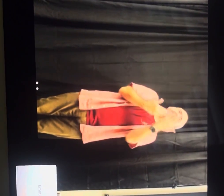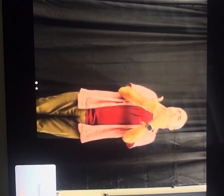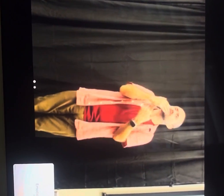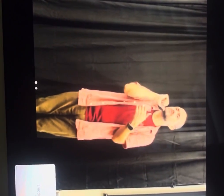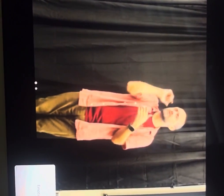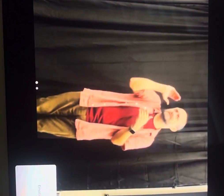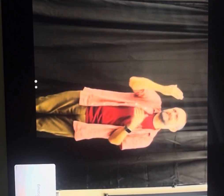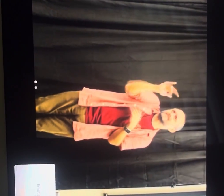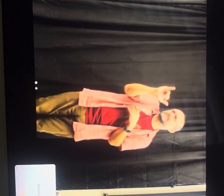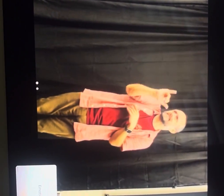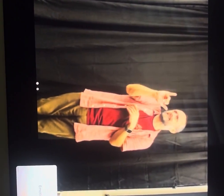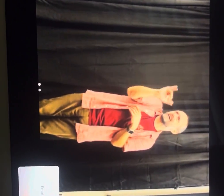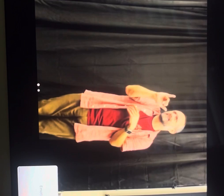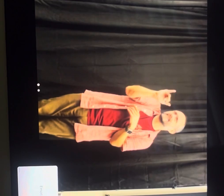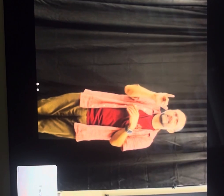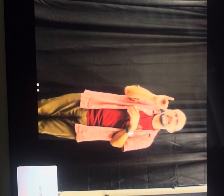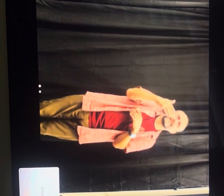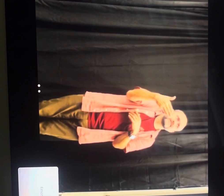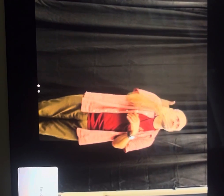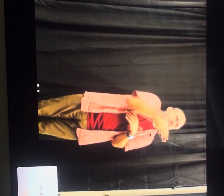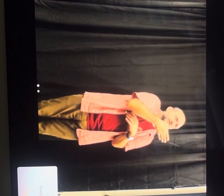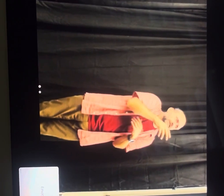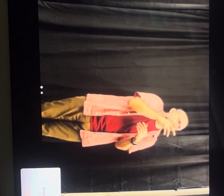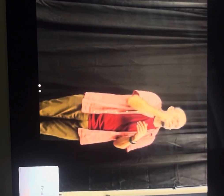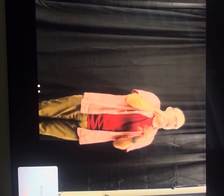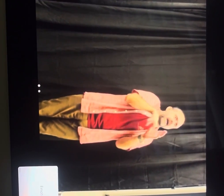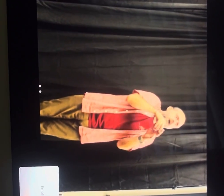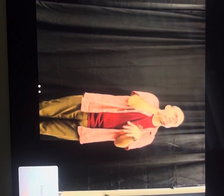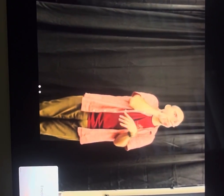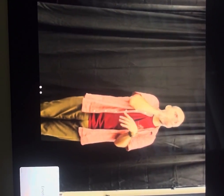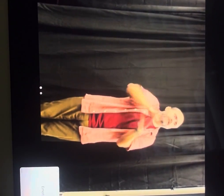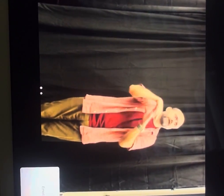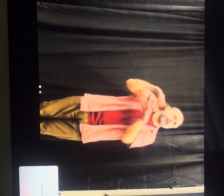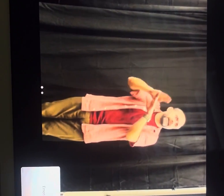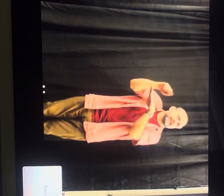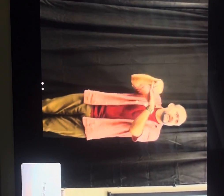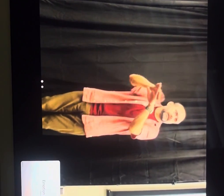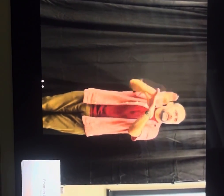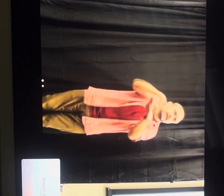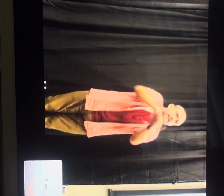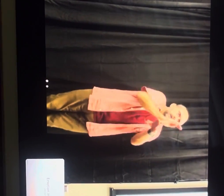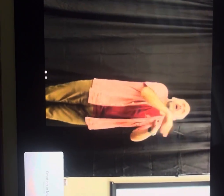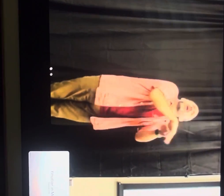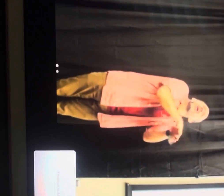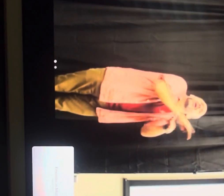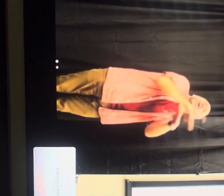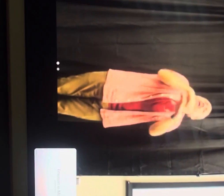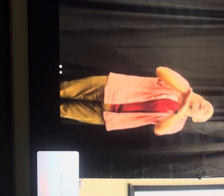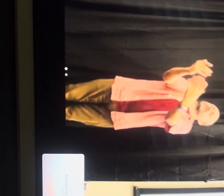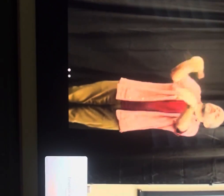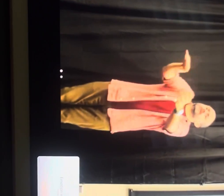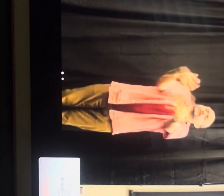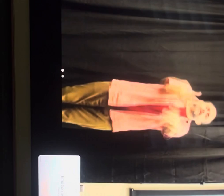and visualizing what that looks like and reflecting that. Or fish, for example, a fish outside of a water